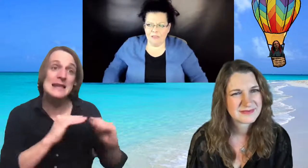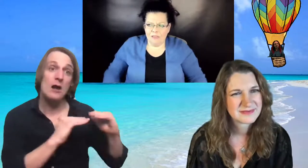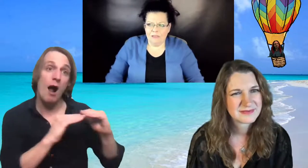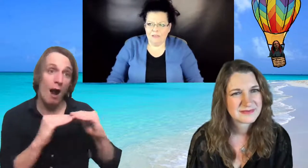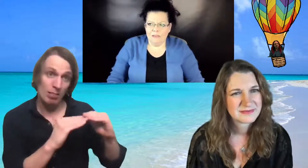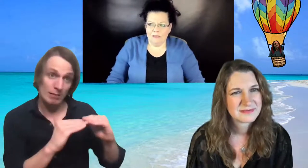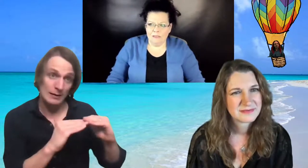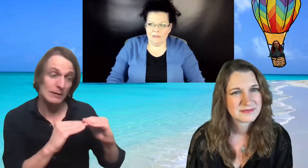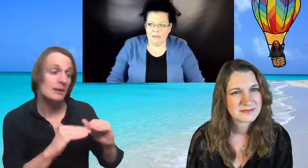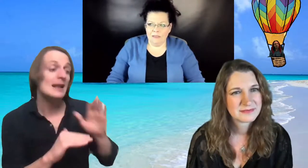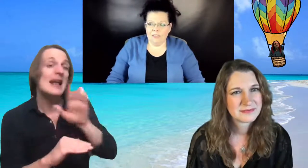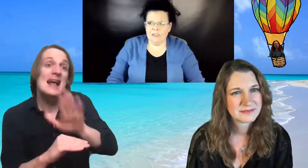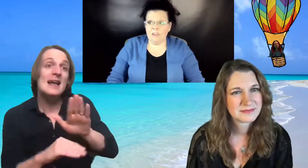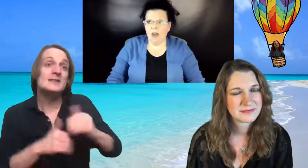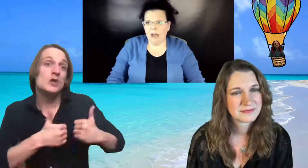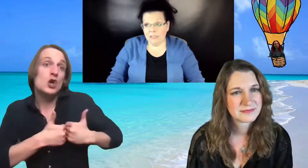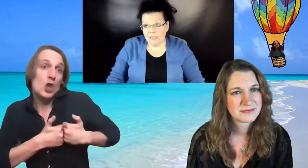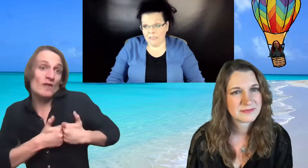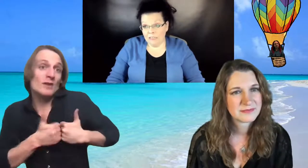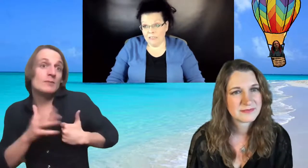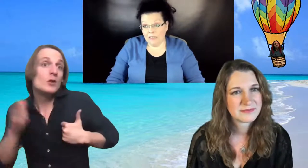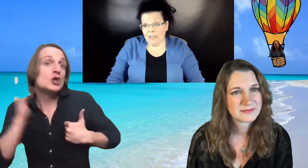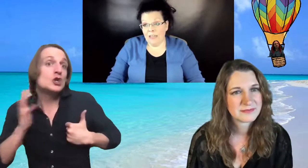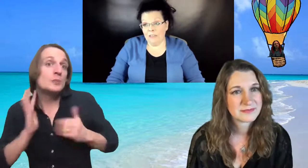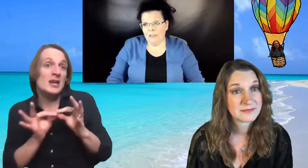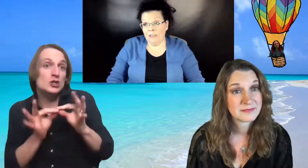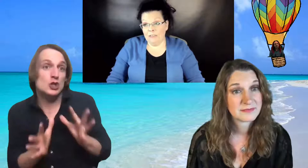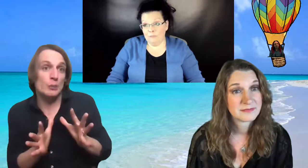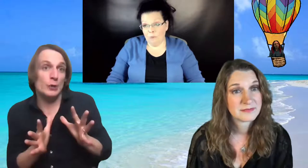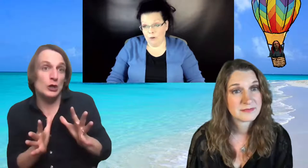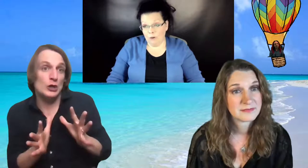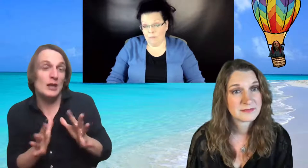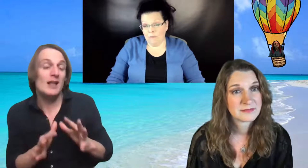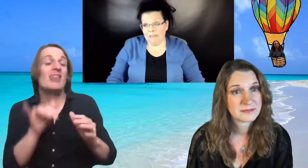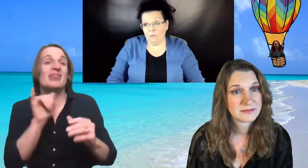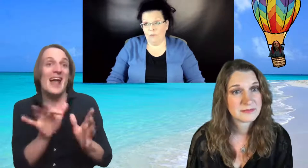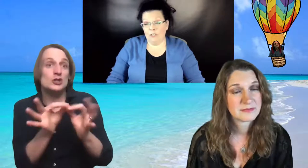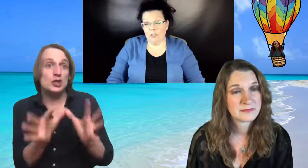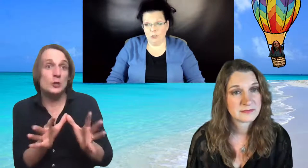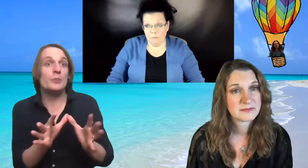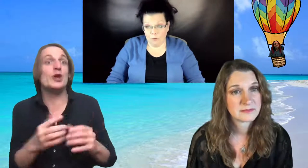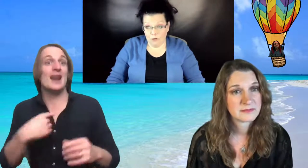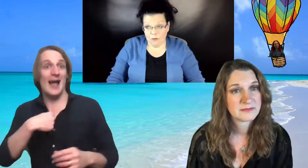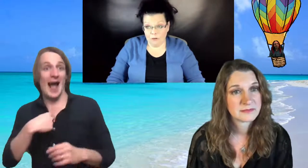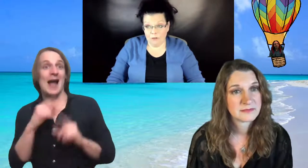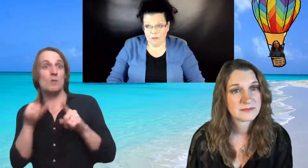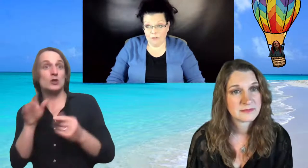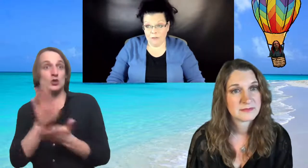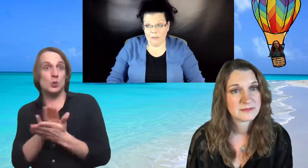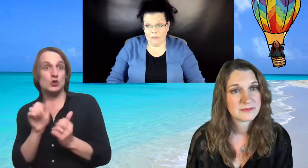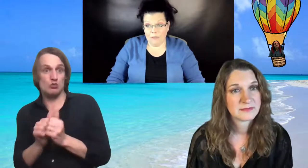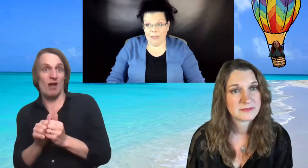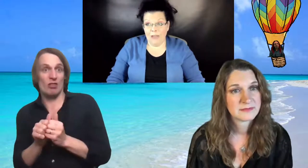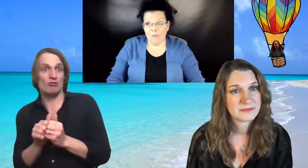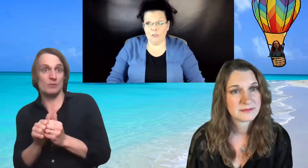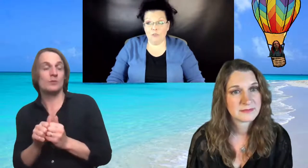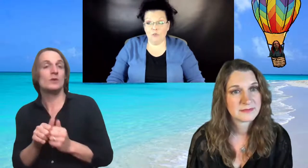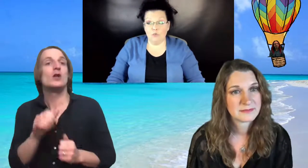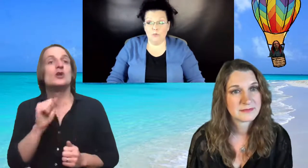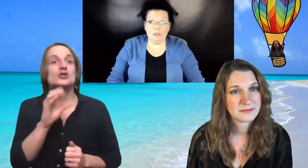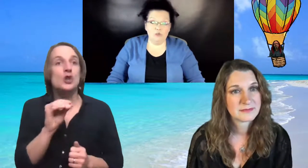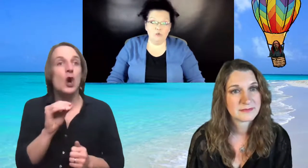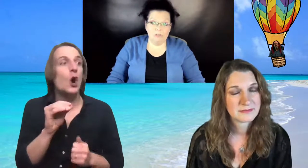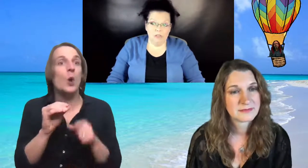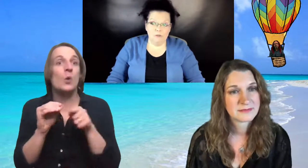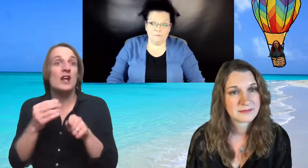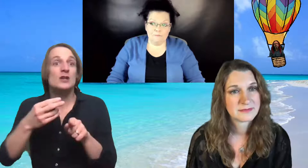think. And his colleague, and that his partner back then was an interpreter. And I went to school,